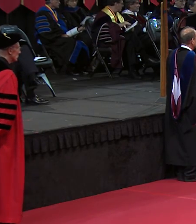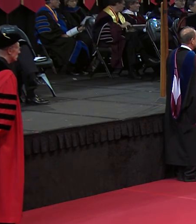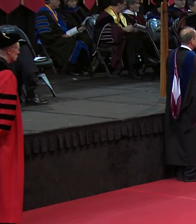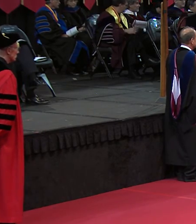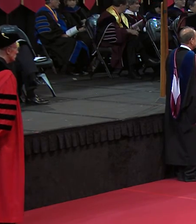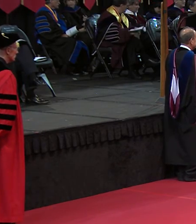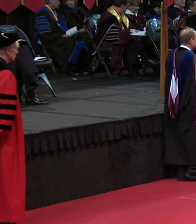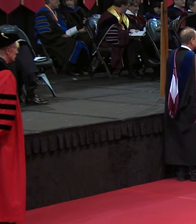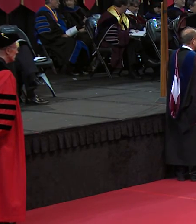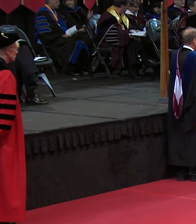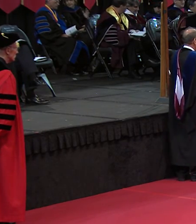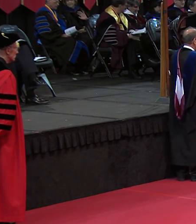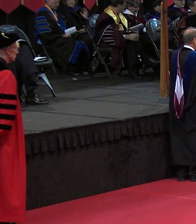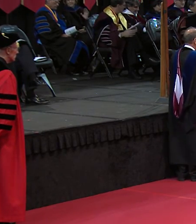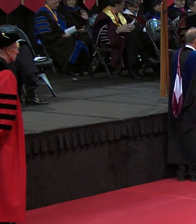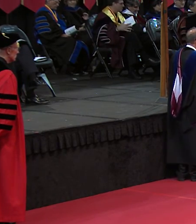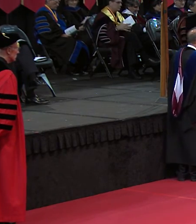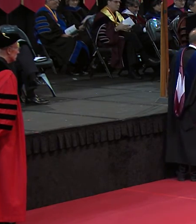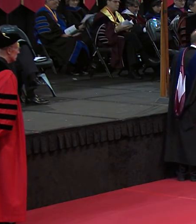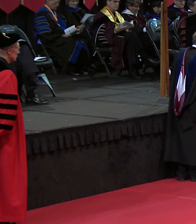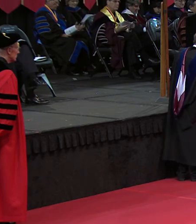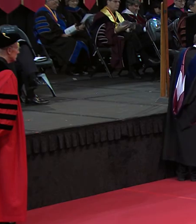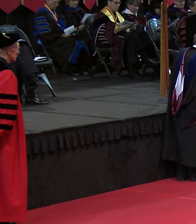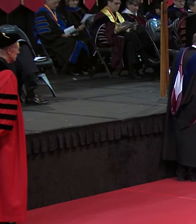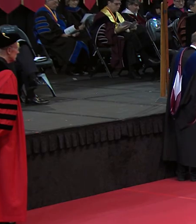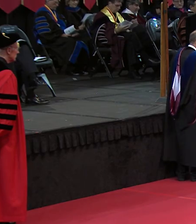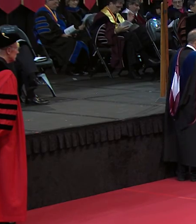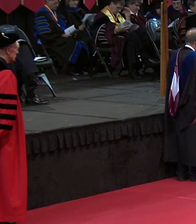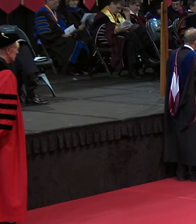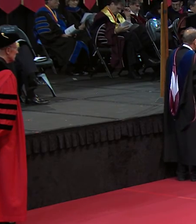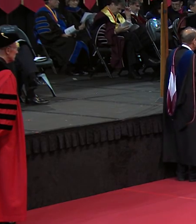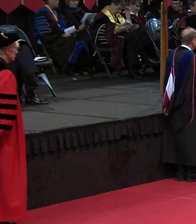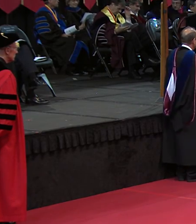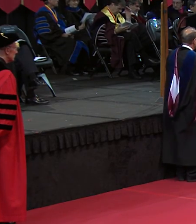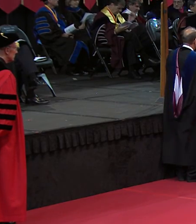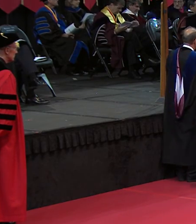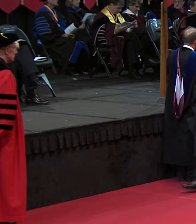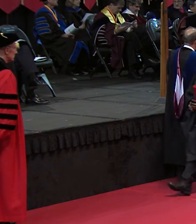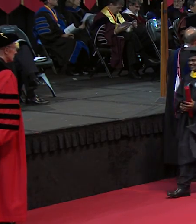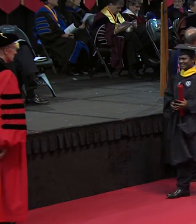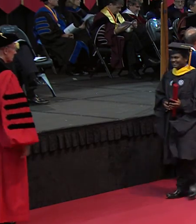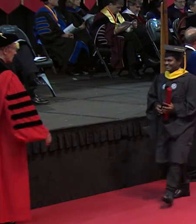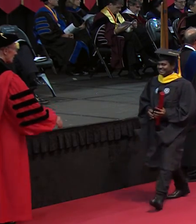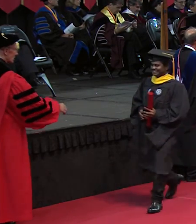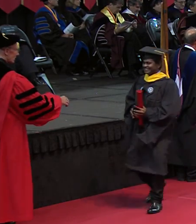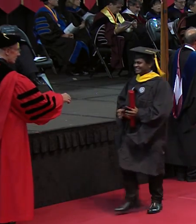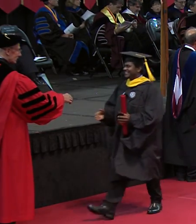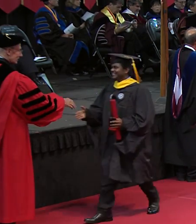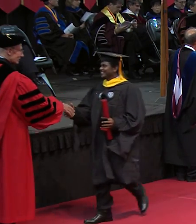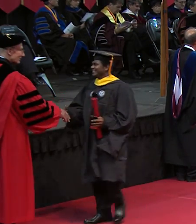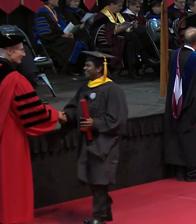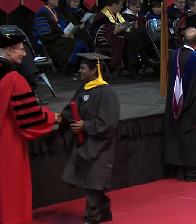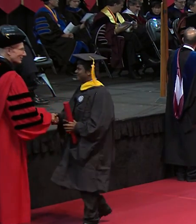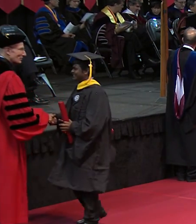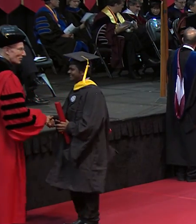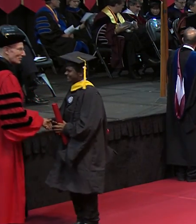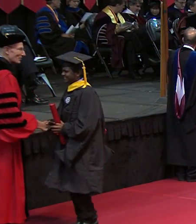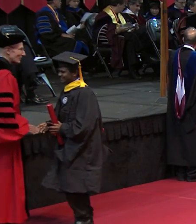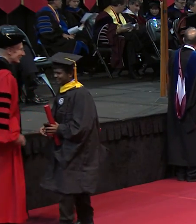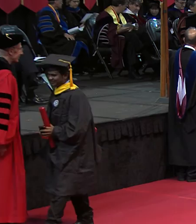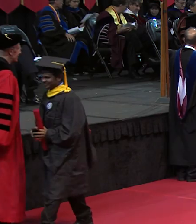Master of Arts in English, Verity Claire Okaden.